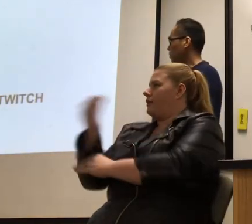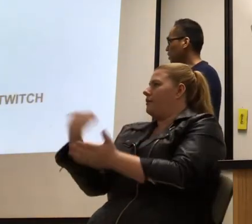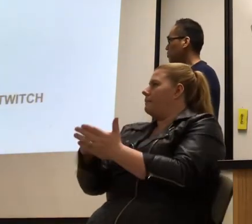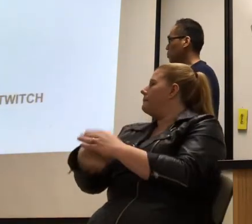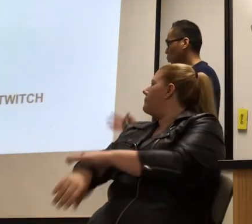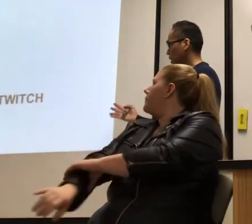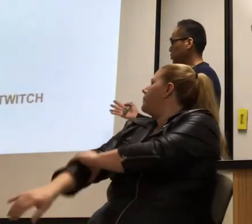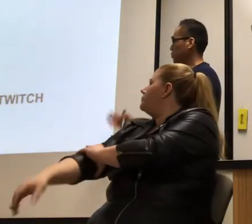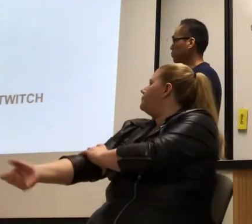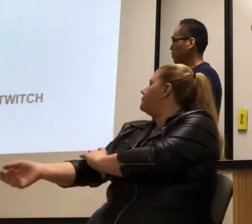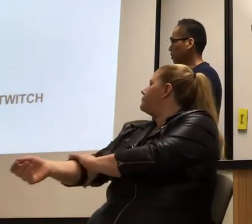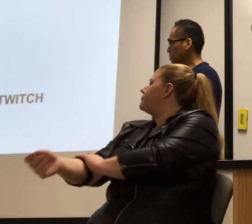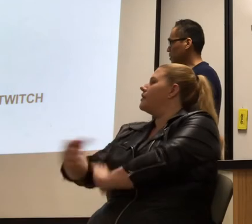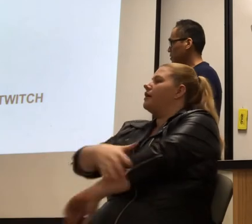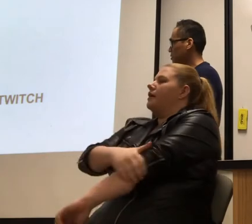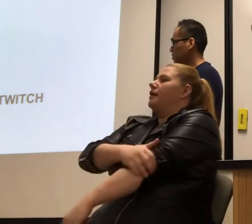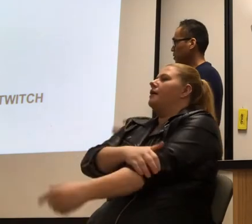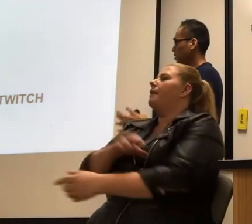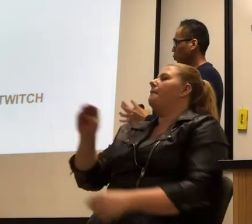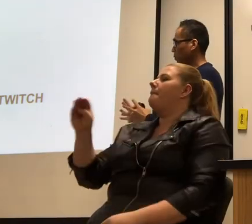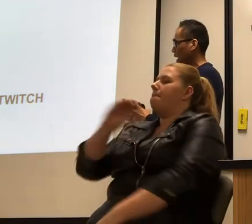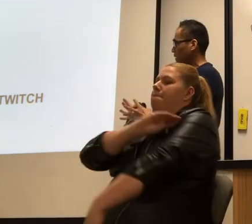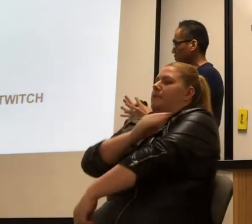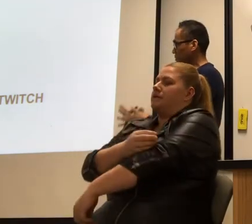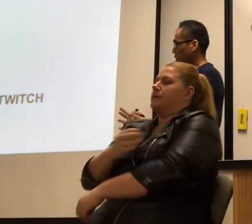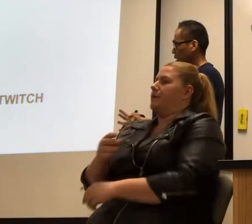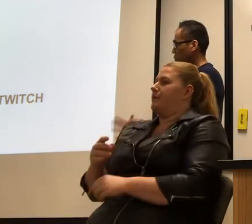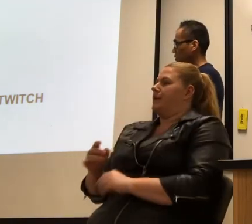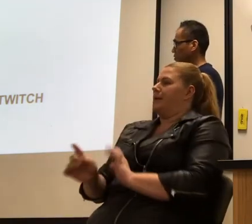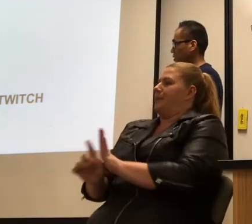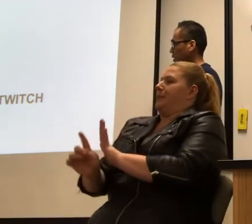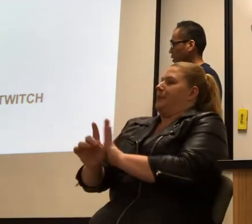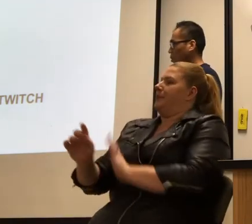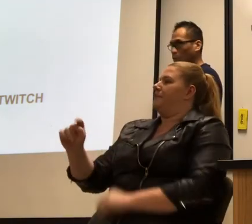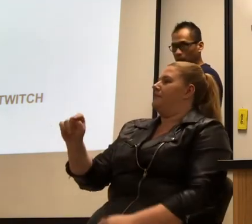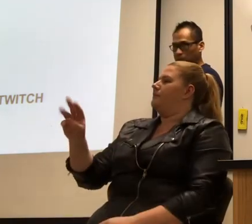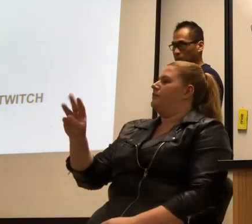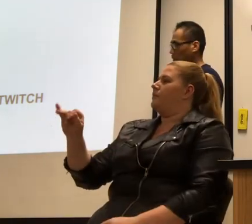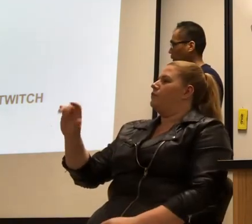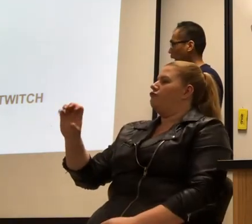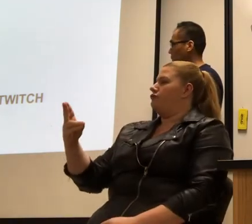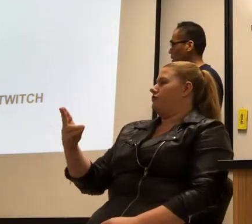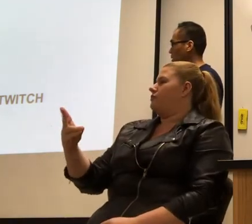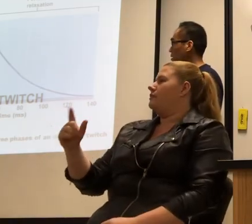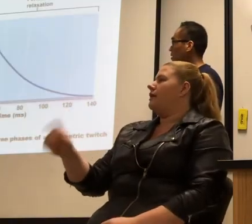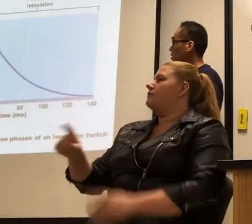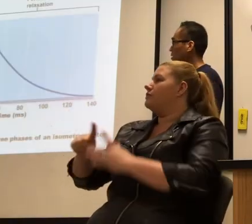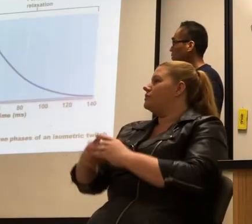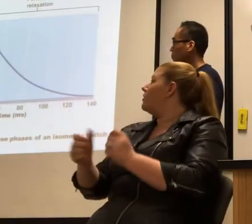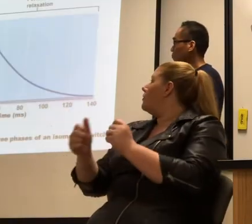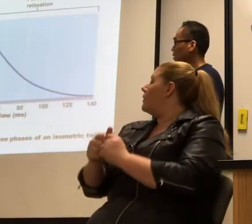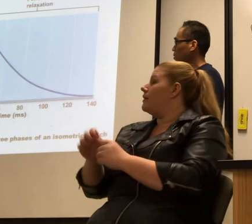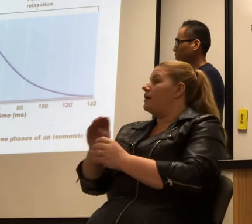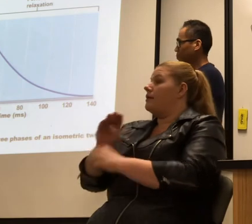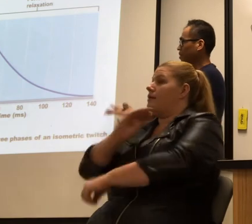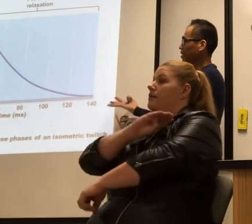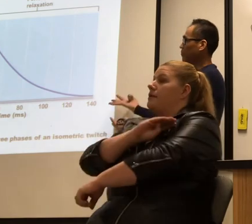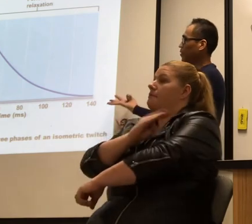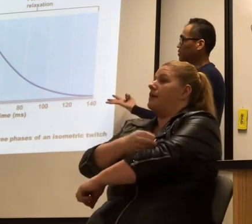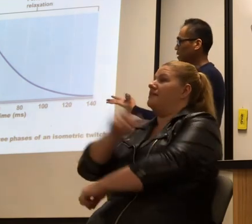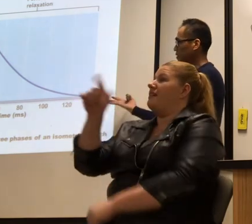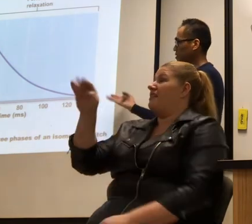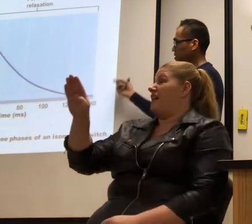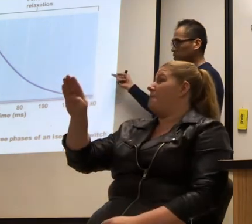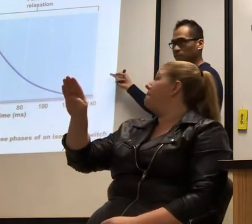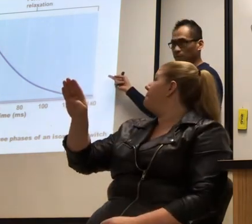All right, so the muscle twitch. This is where we have to start when you study a whole muscle in the lab. We look